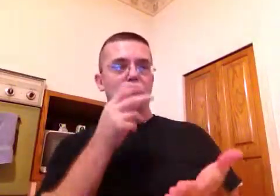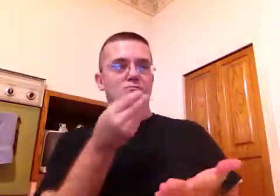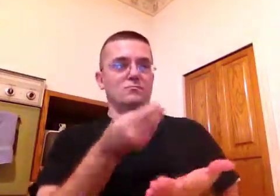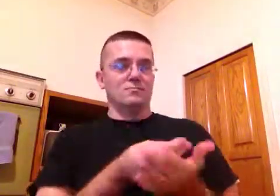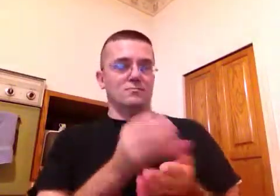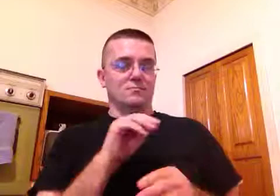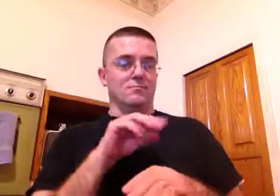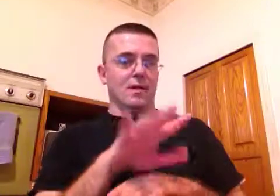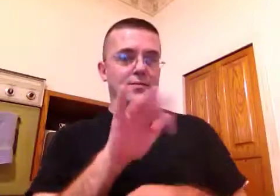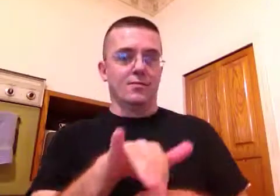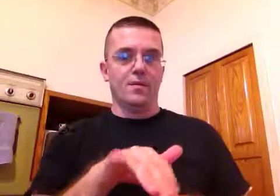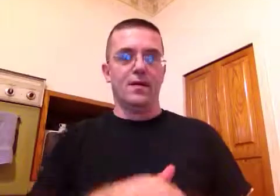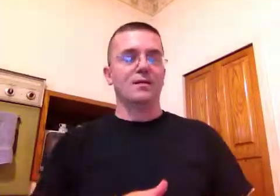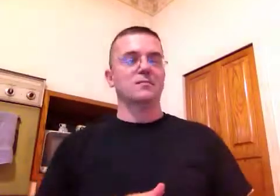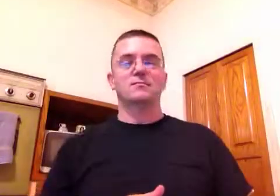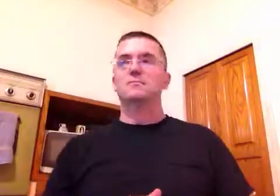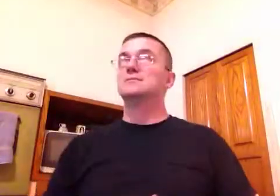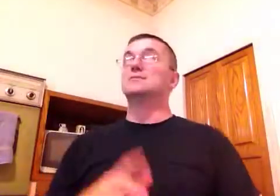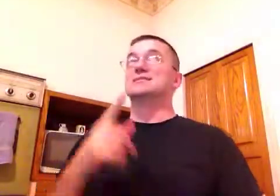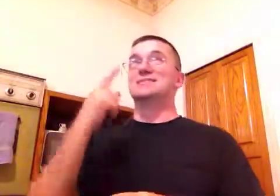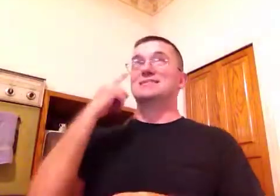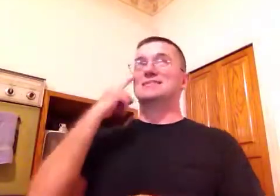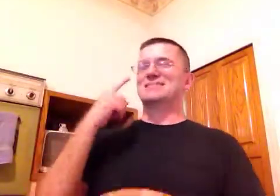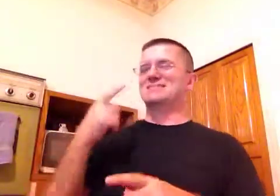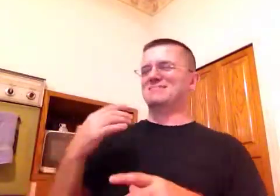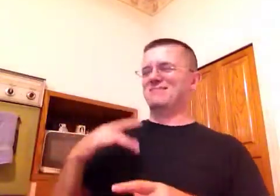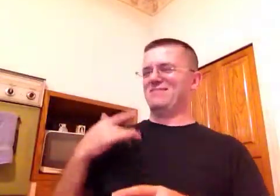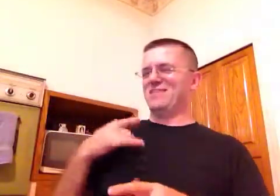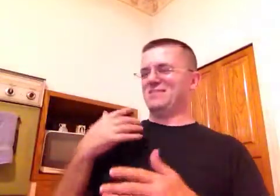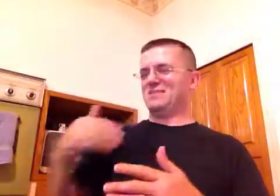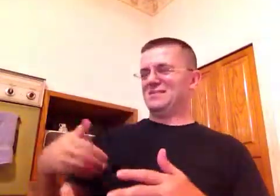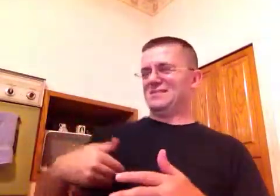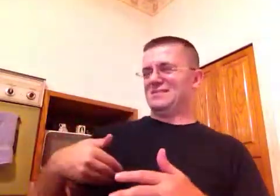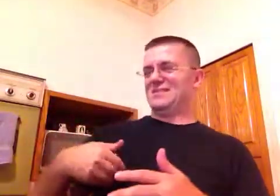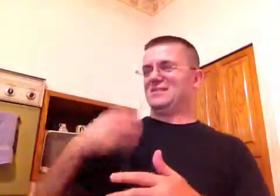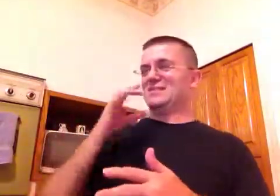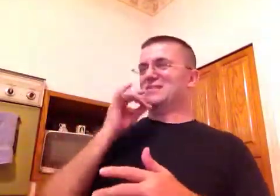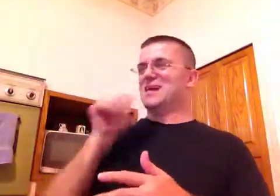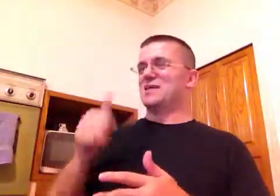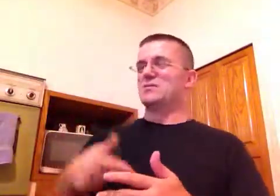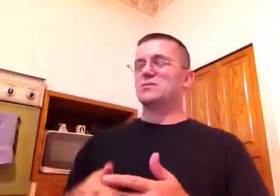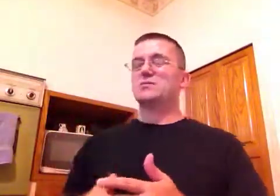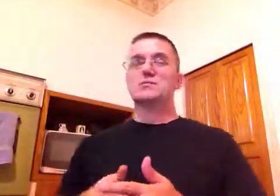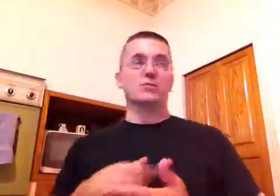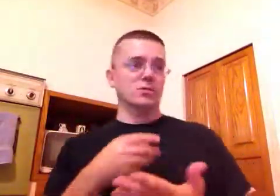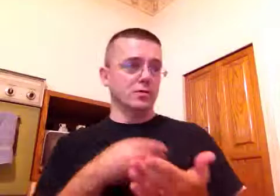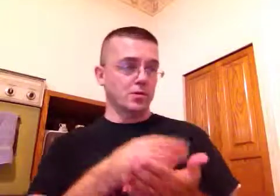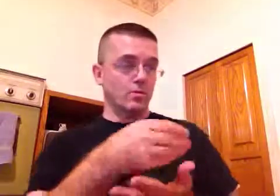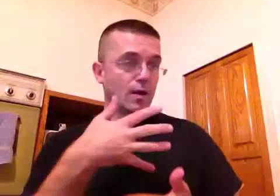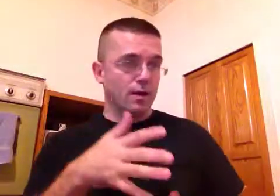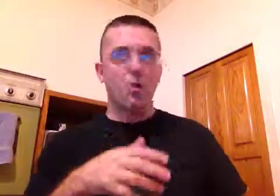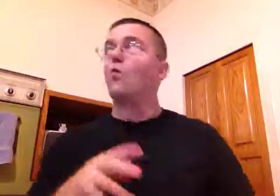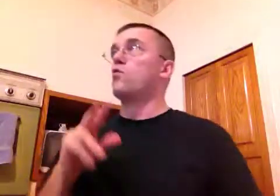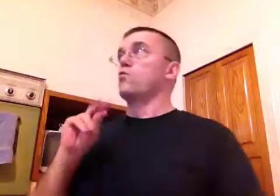that, because I was kind of having remorse after talking to him. You didn't buy it, did you? No, we're a little bit smarter than